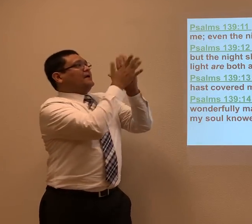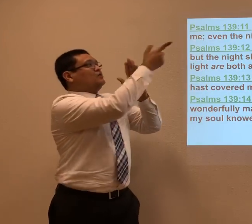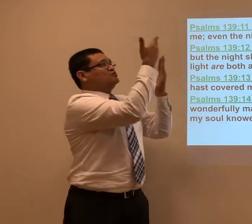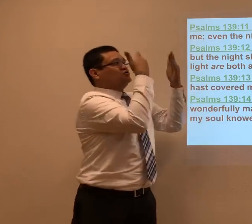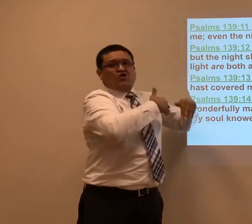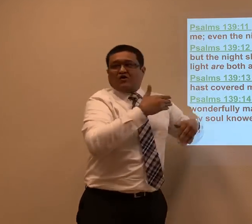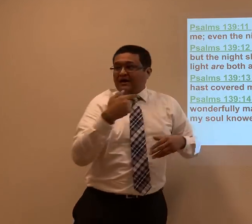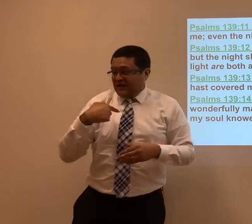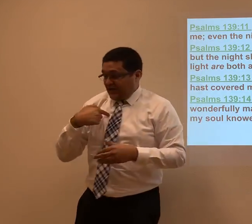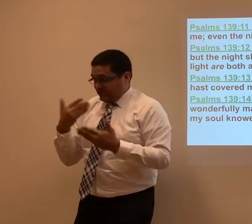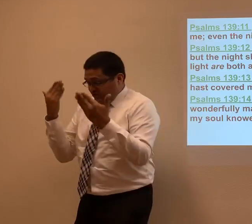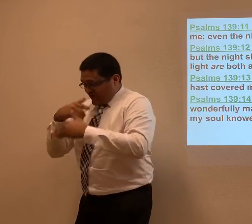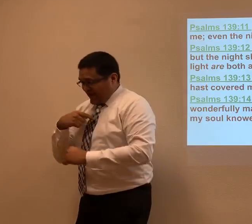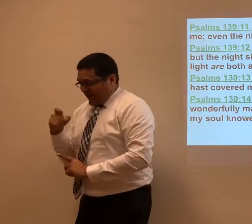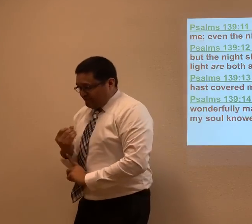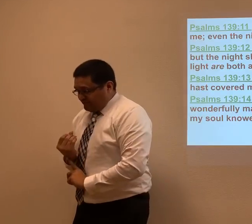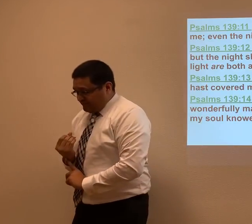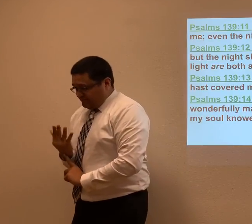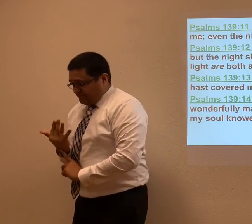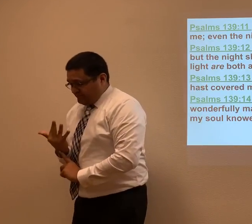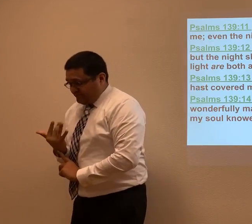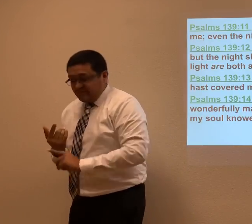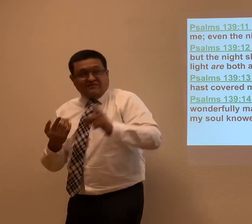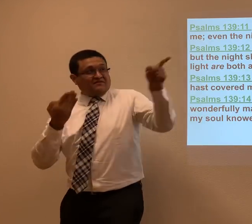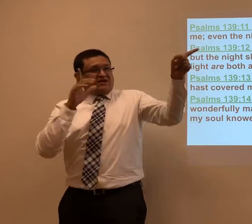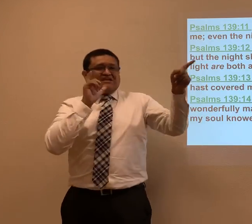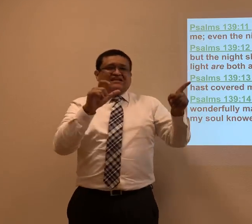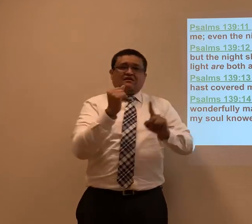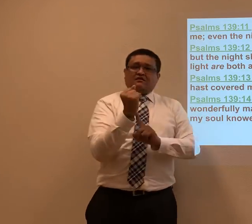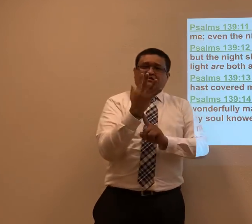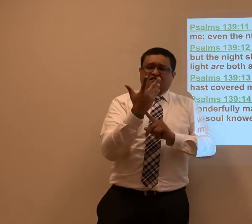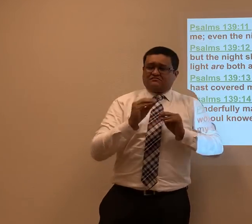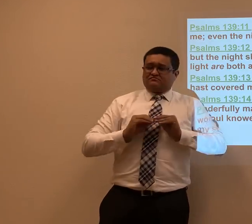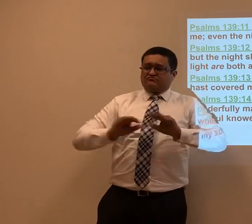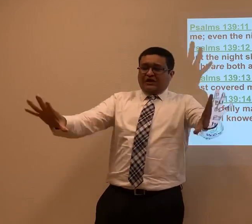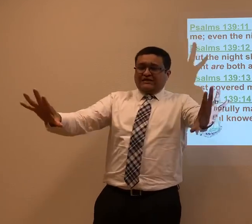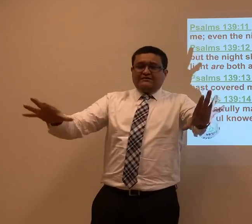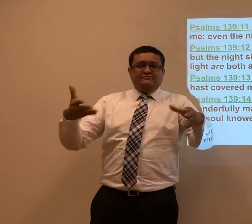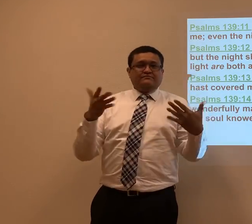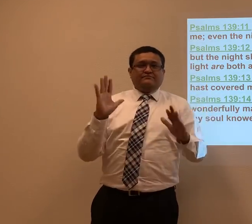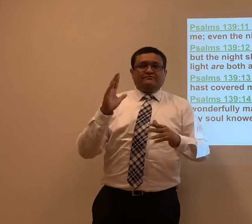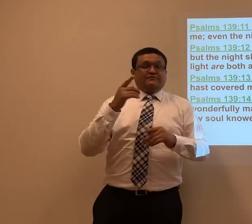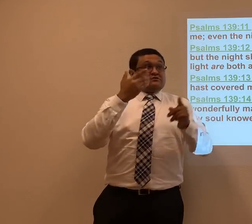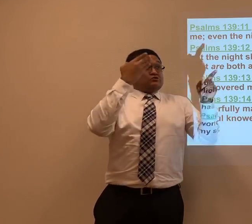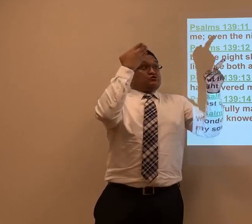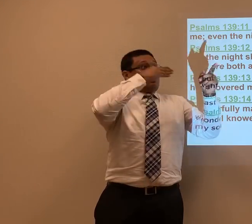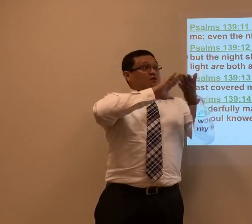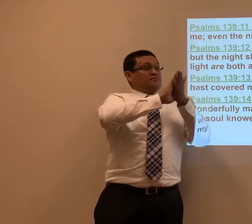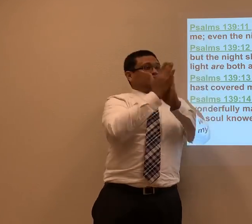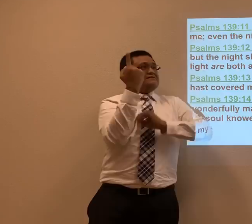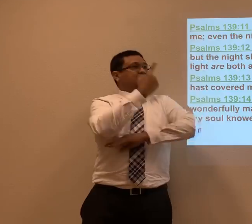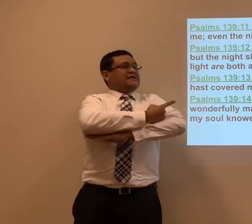on. So you have to have that light, and God is a light unto us.